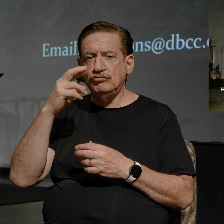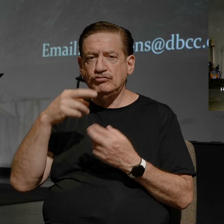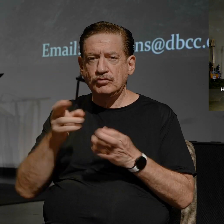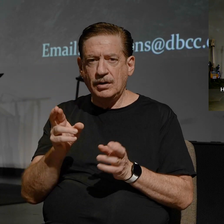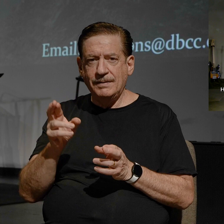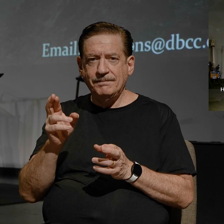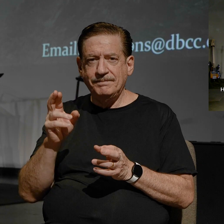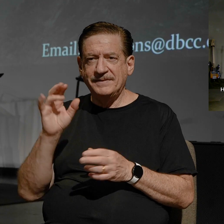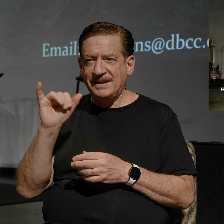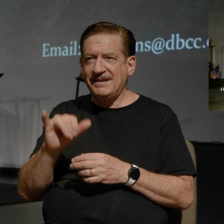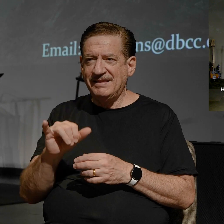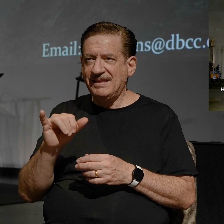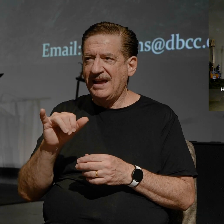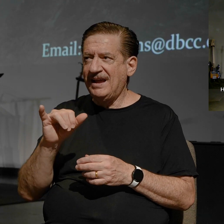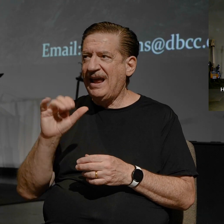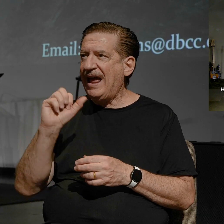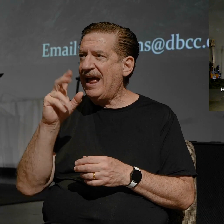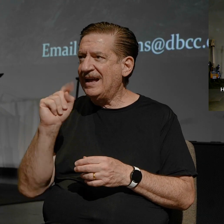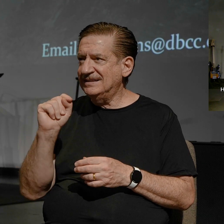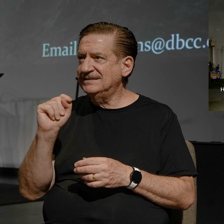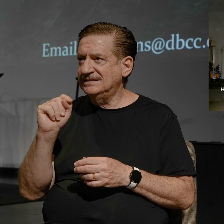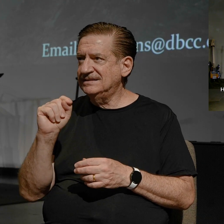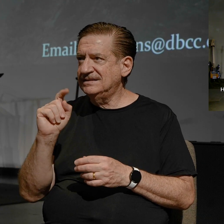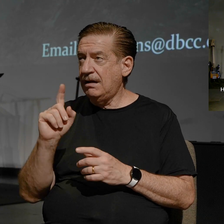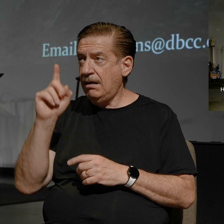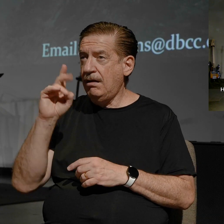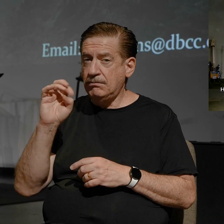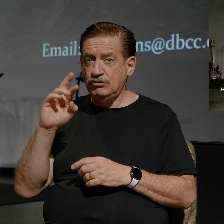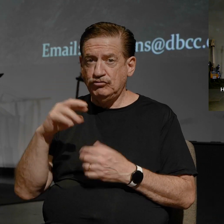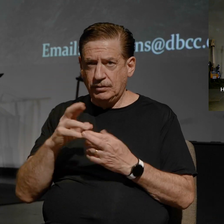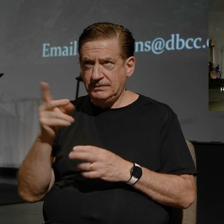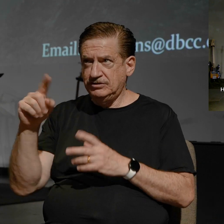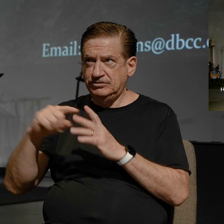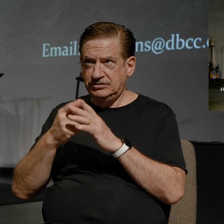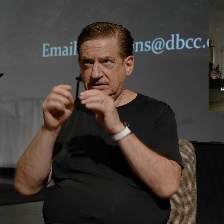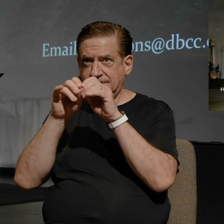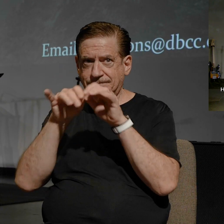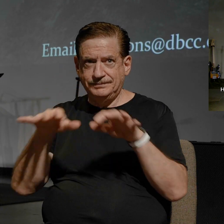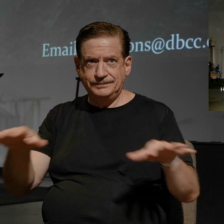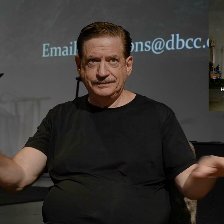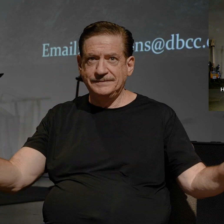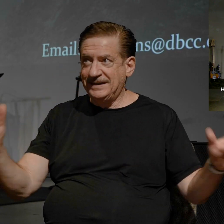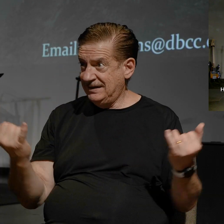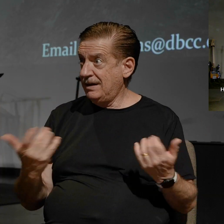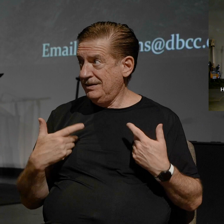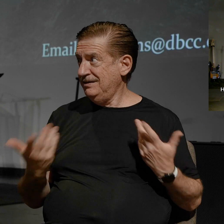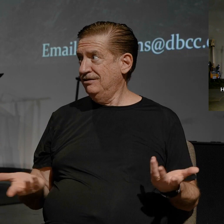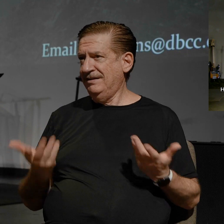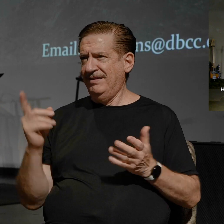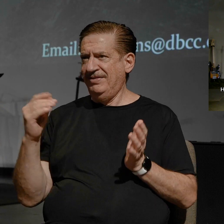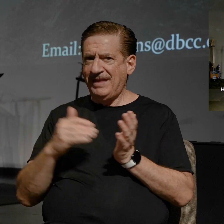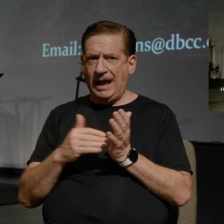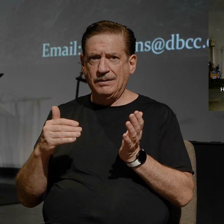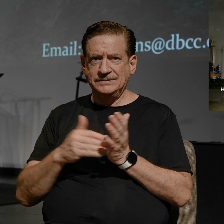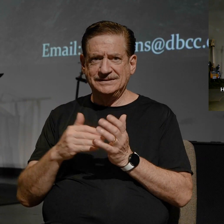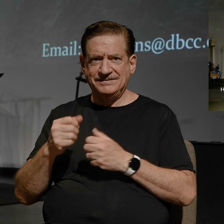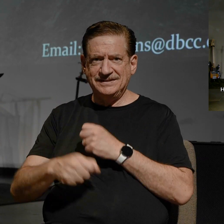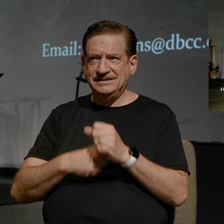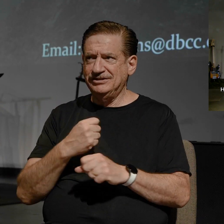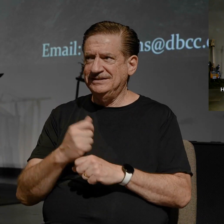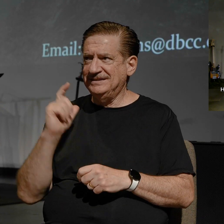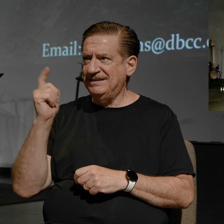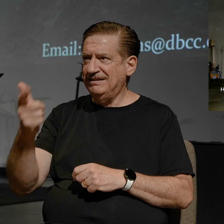the church. Like, it all kind of started from there, more or less, and yet here we are thousands of years later. Isn't that